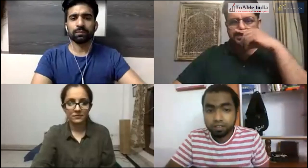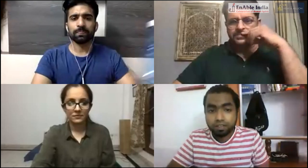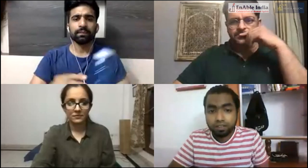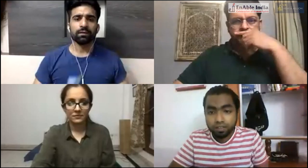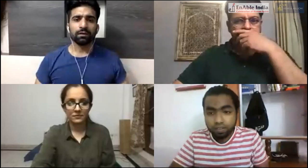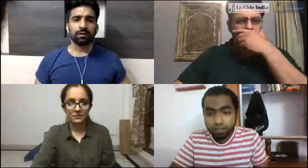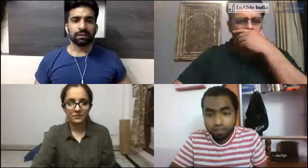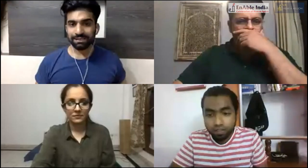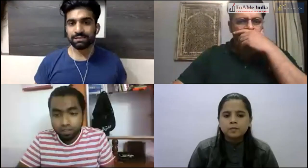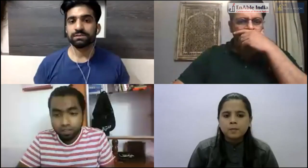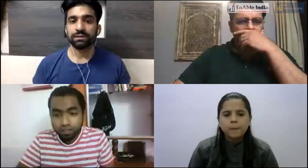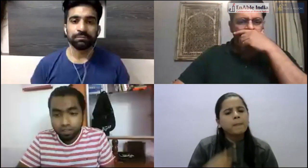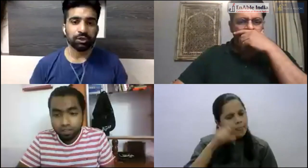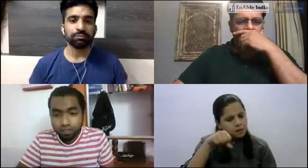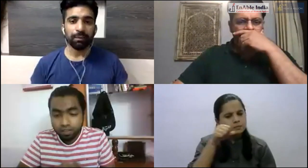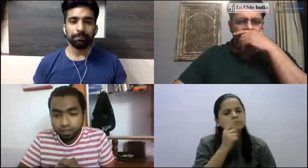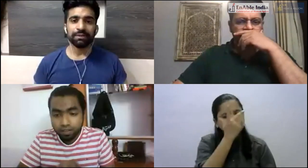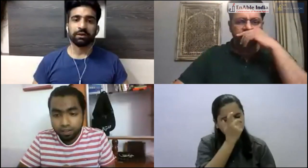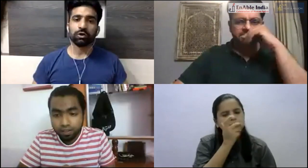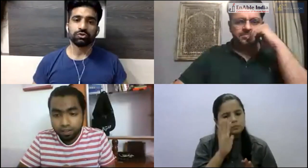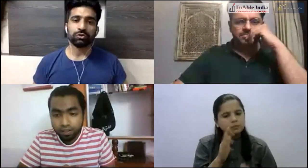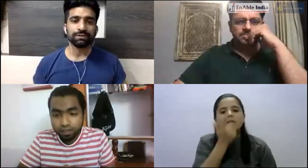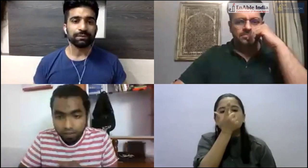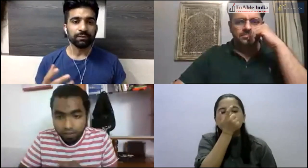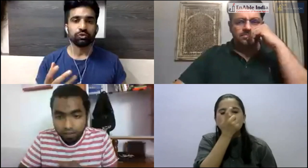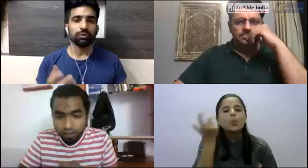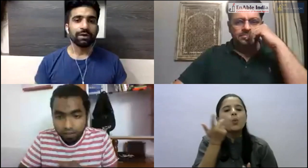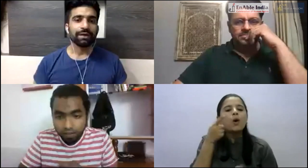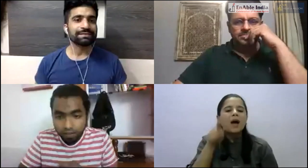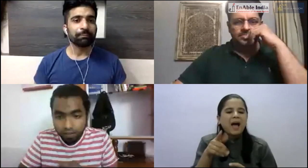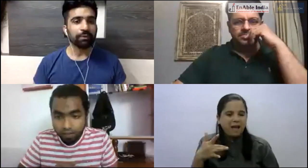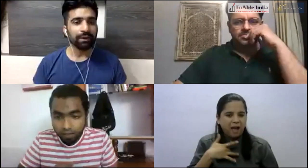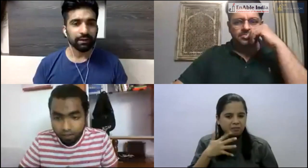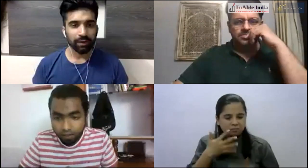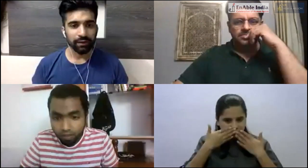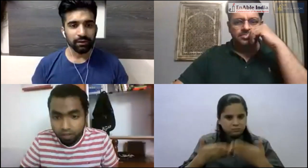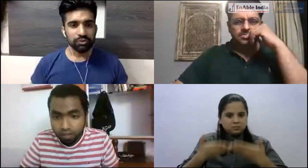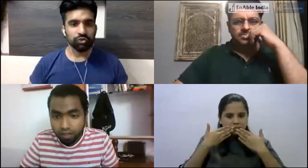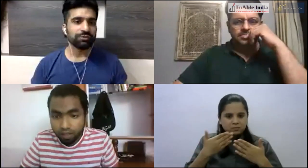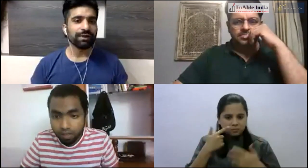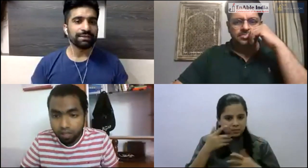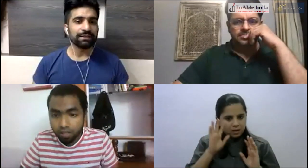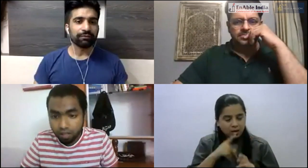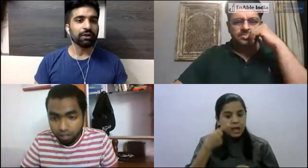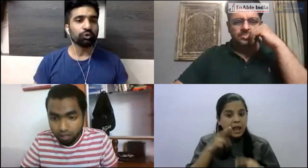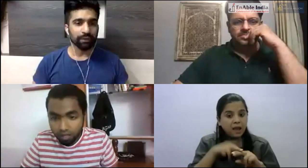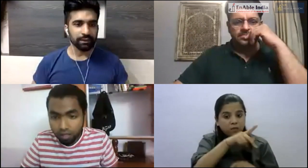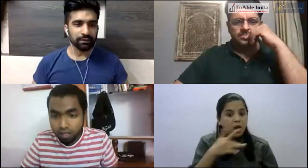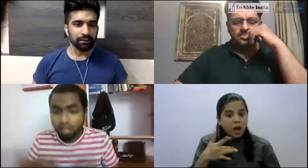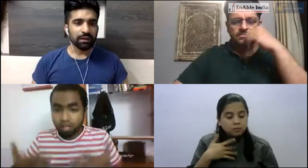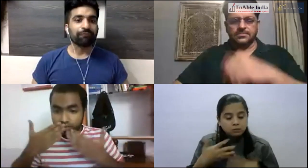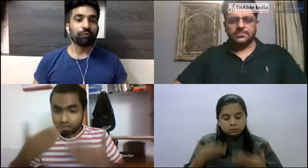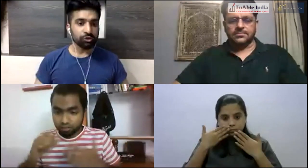breathing issues? Yes, because pump is because of the symptom. So it is symptomatic, right? So if she finds it difficult to